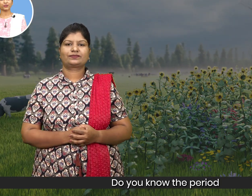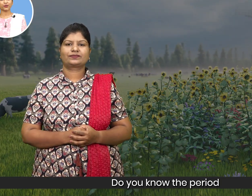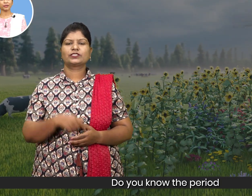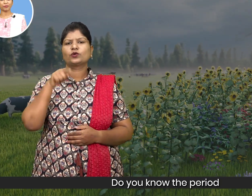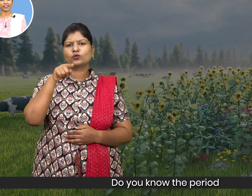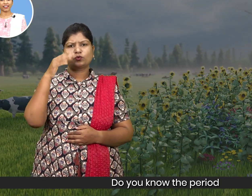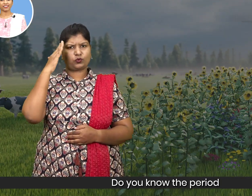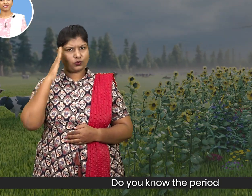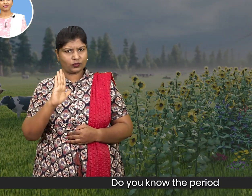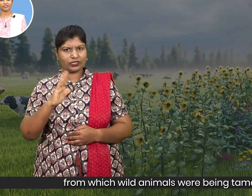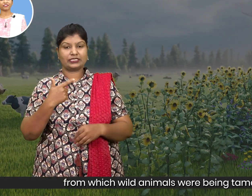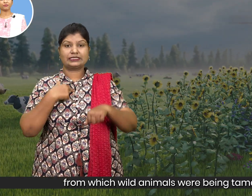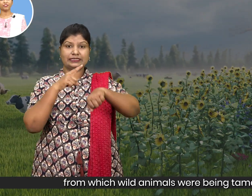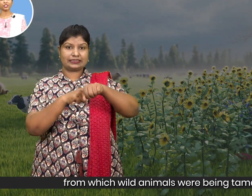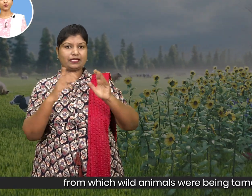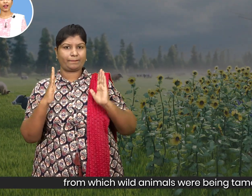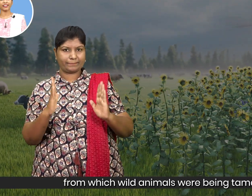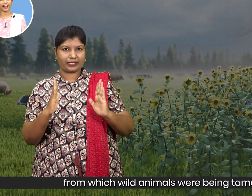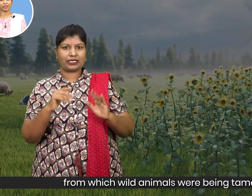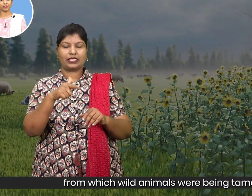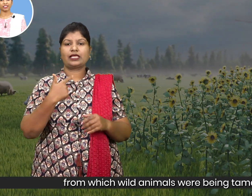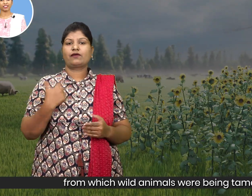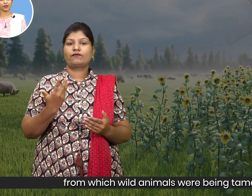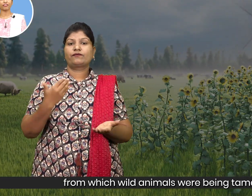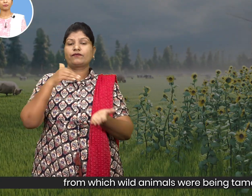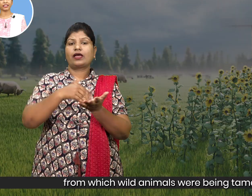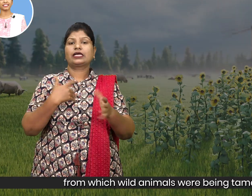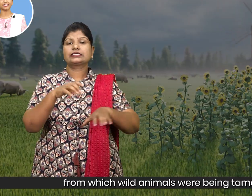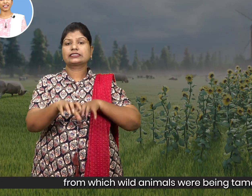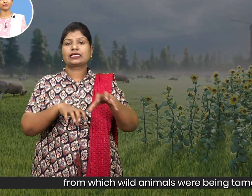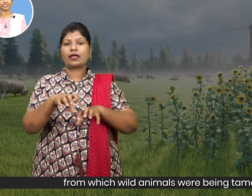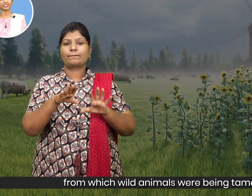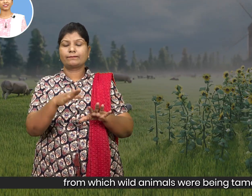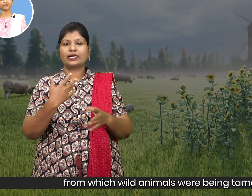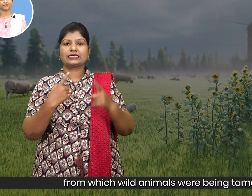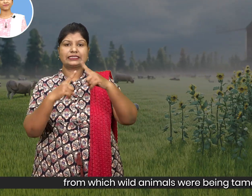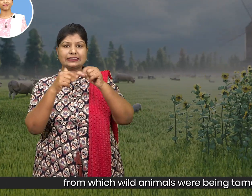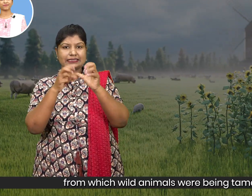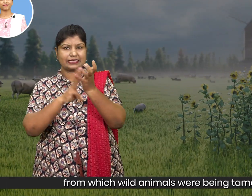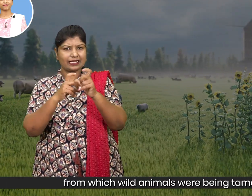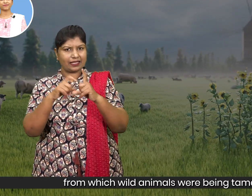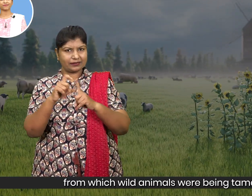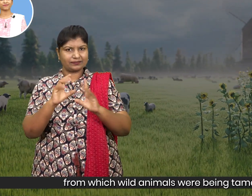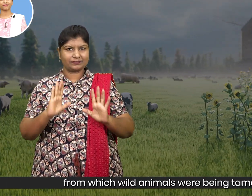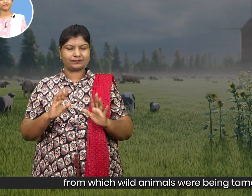Do you know the period from which wild animals were being tamed?